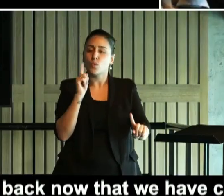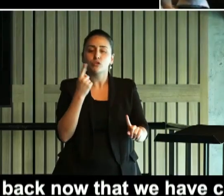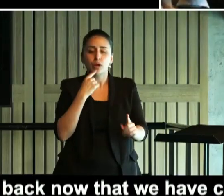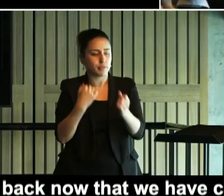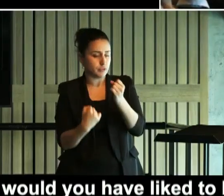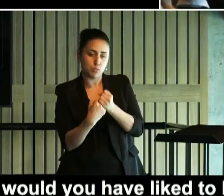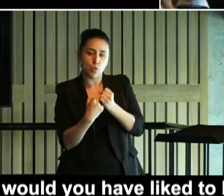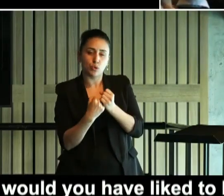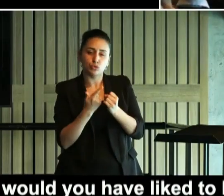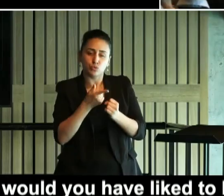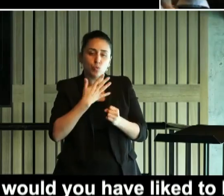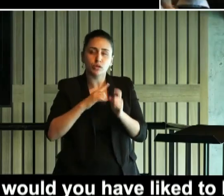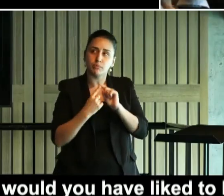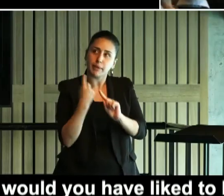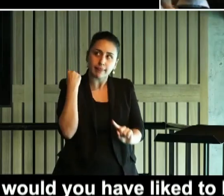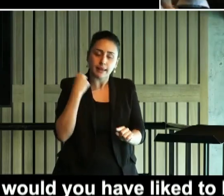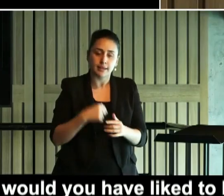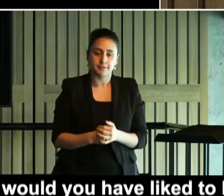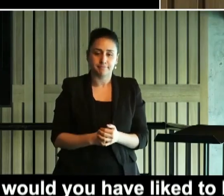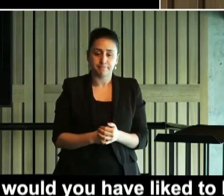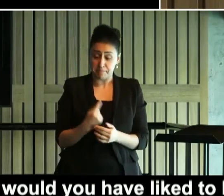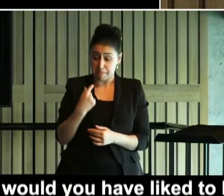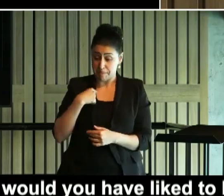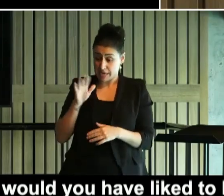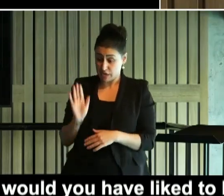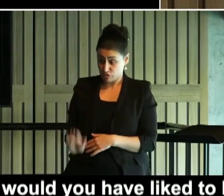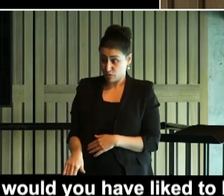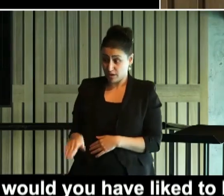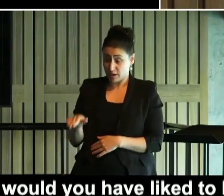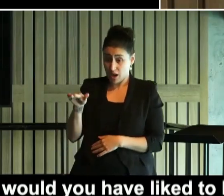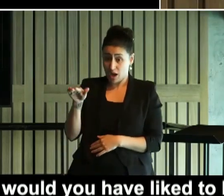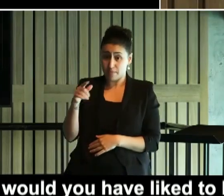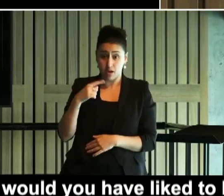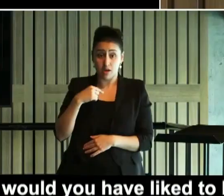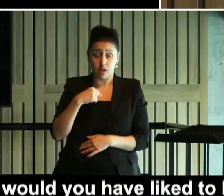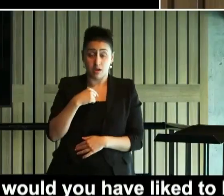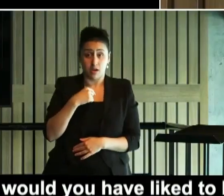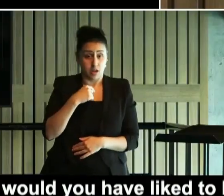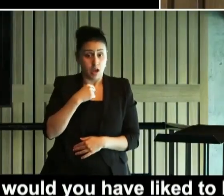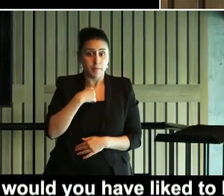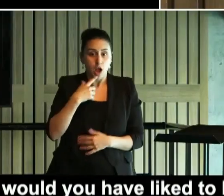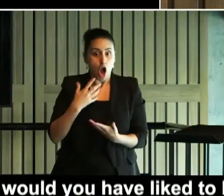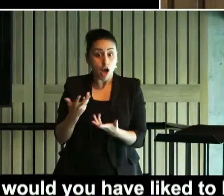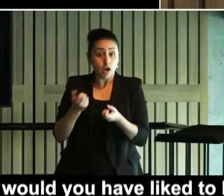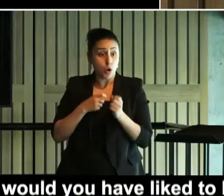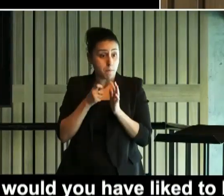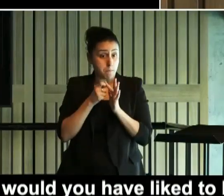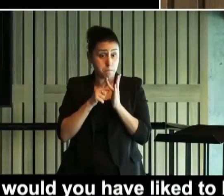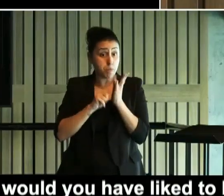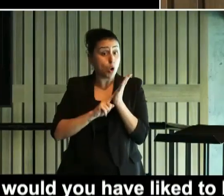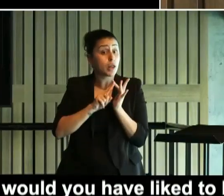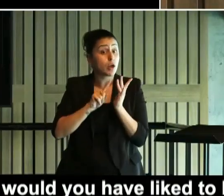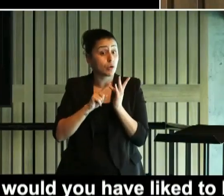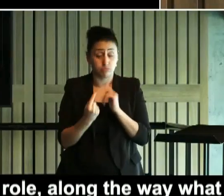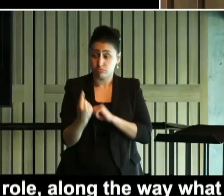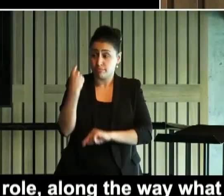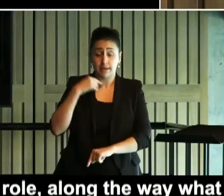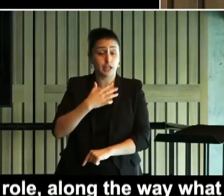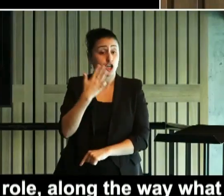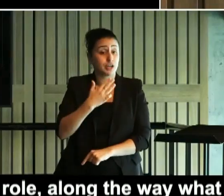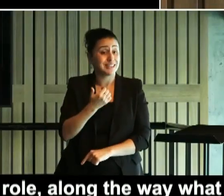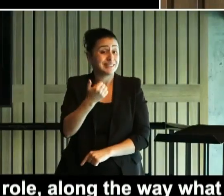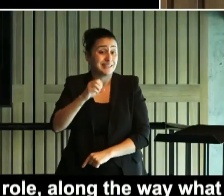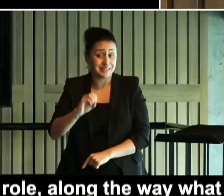to have had? Look, the thing when I was growing up, I contracted polio back in 1960. Yep. My father was